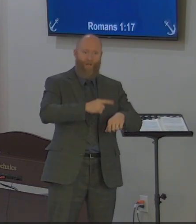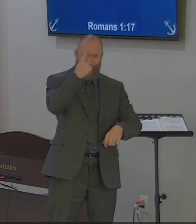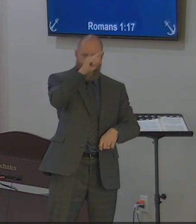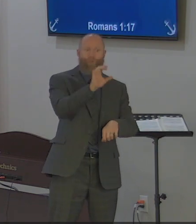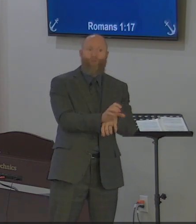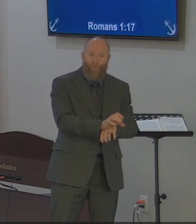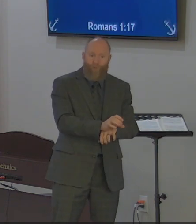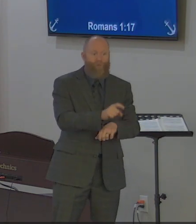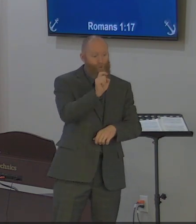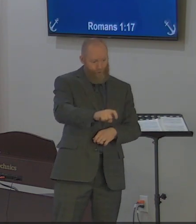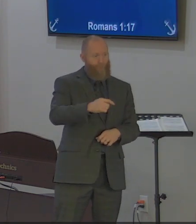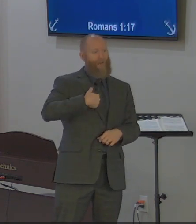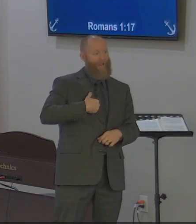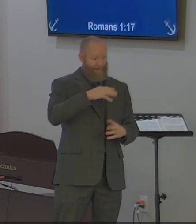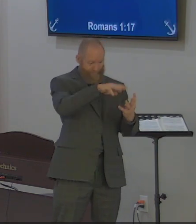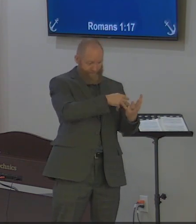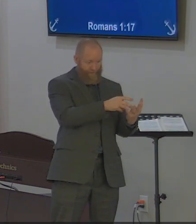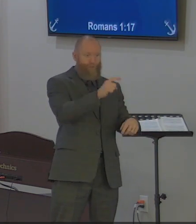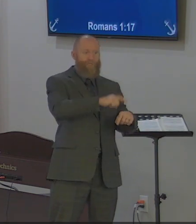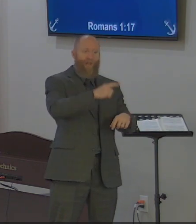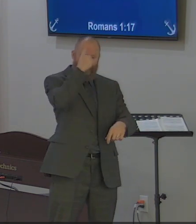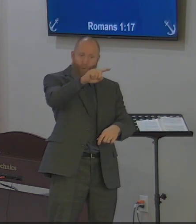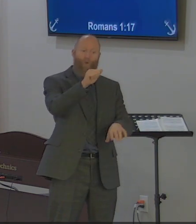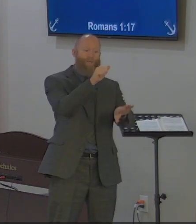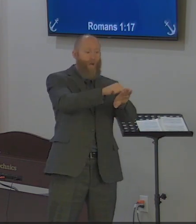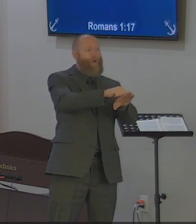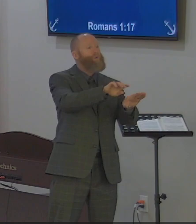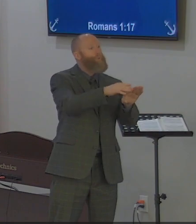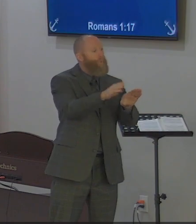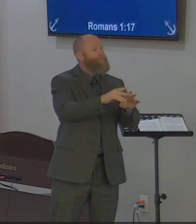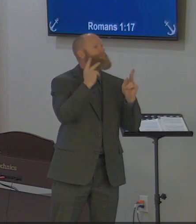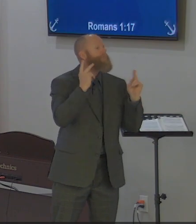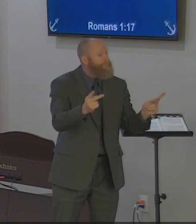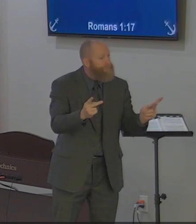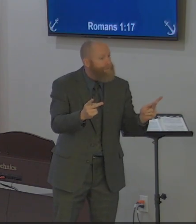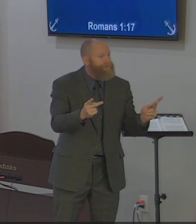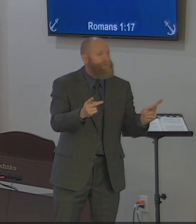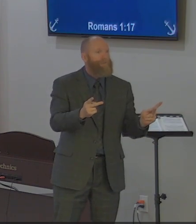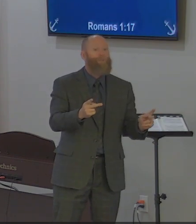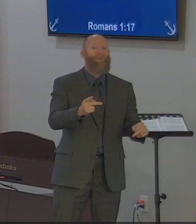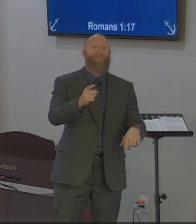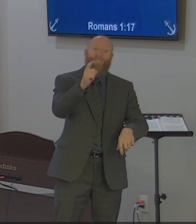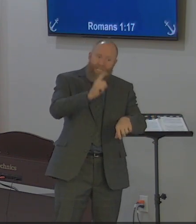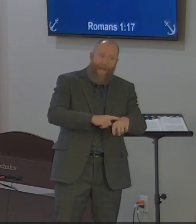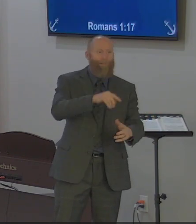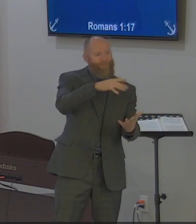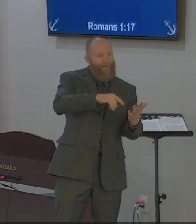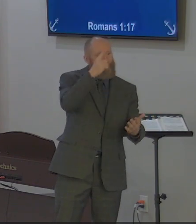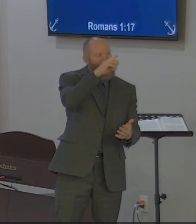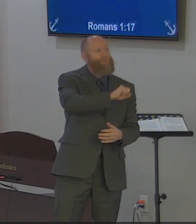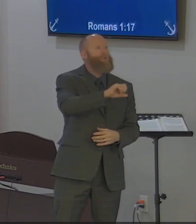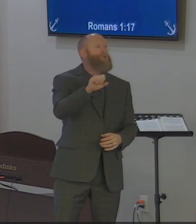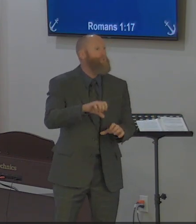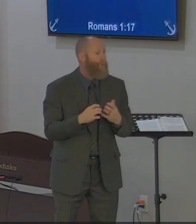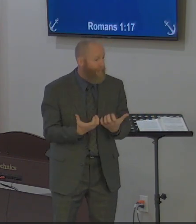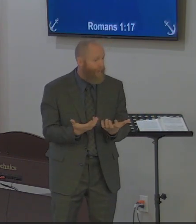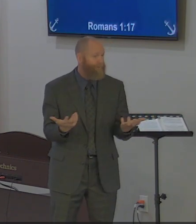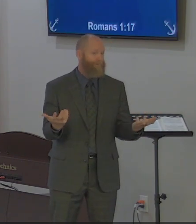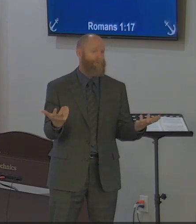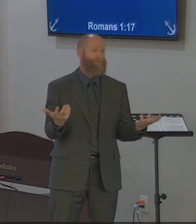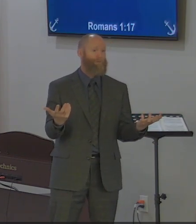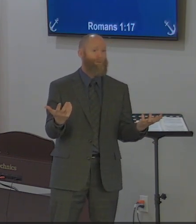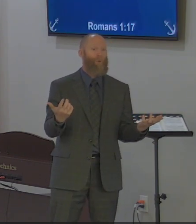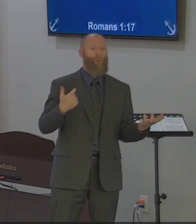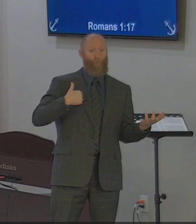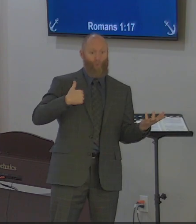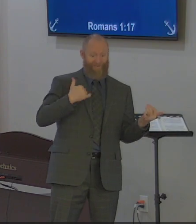visitation. We don't have time for door knocking. We don't have time to study for the Sunday school class we have. Today, we don't want to